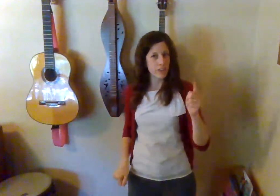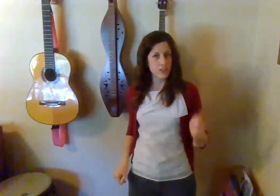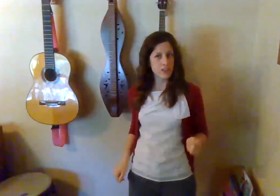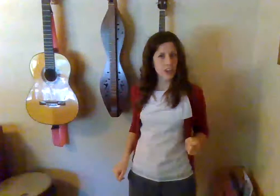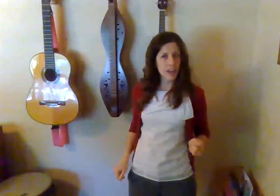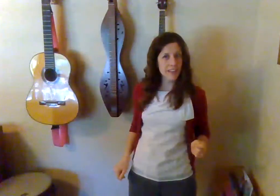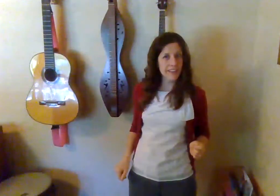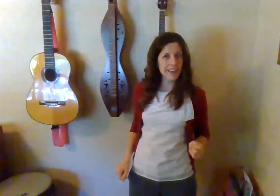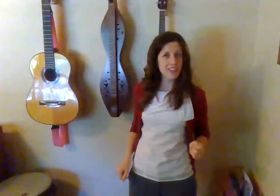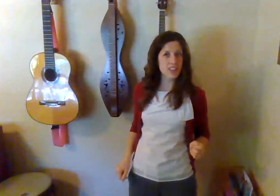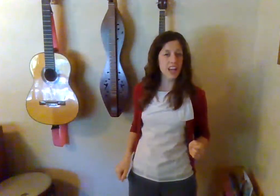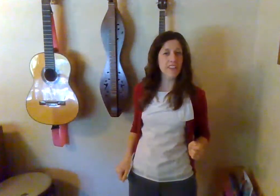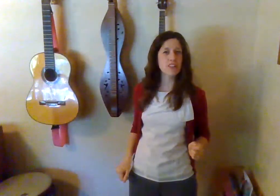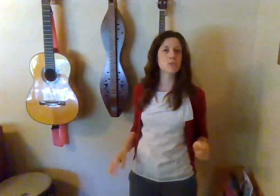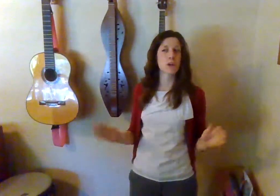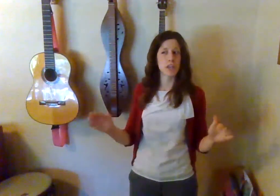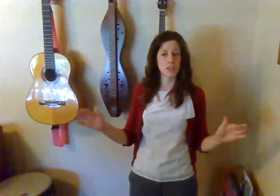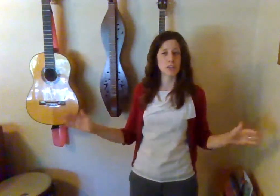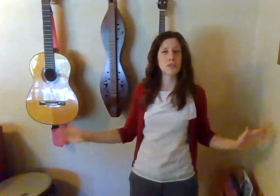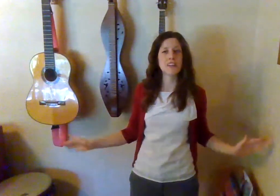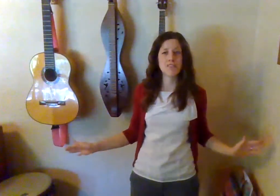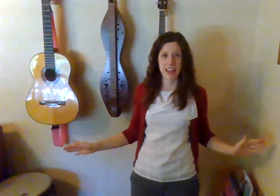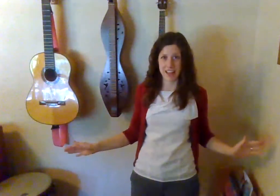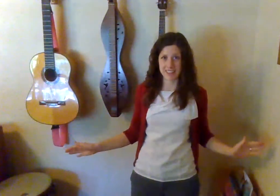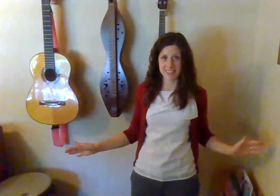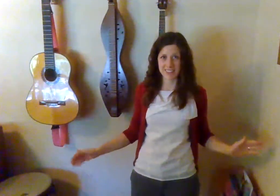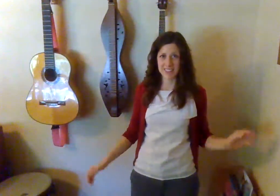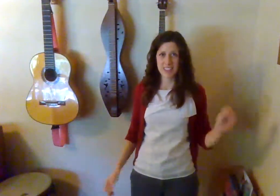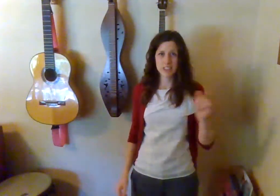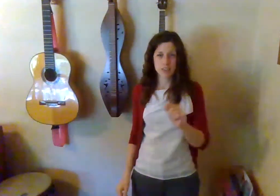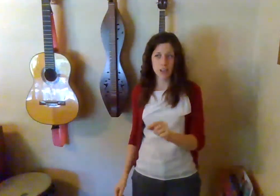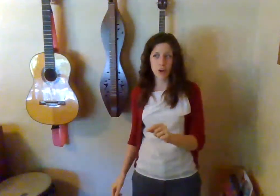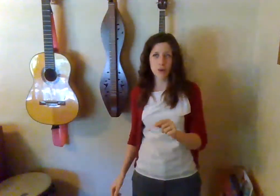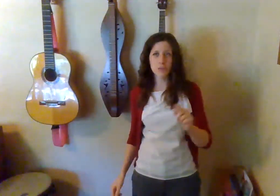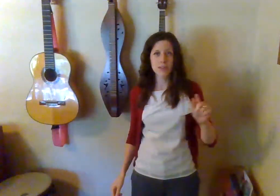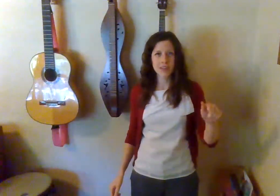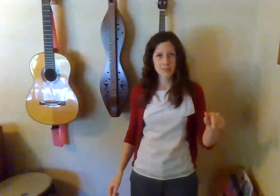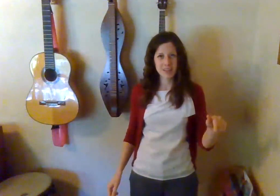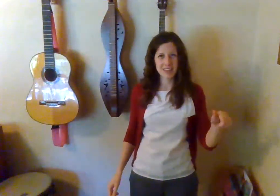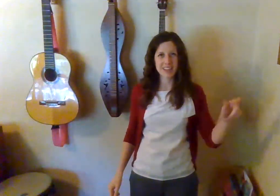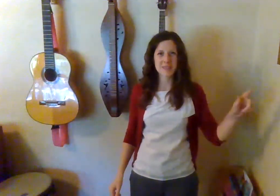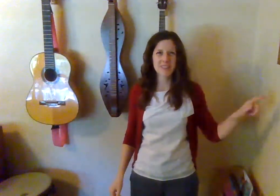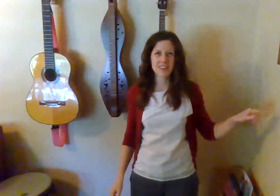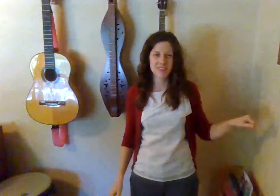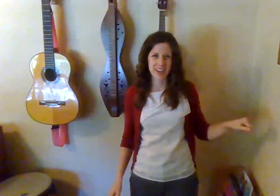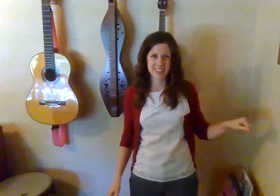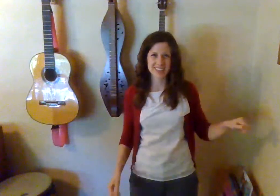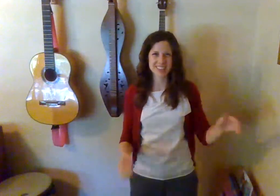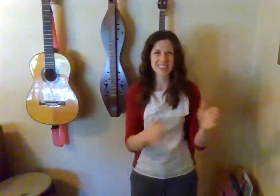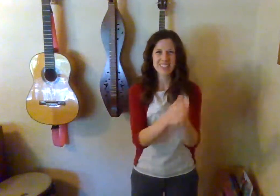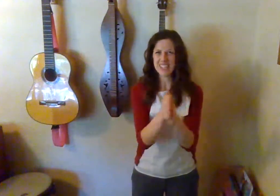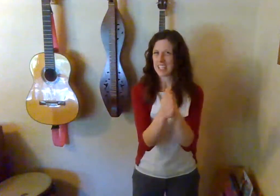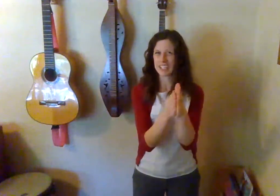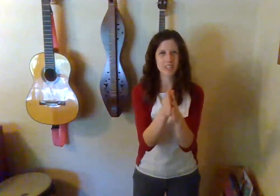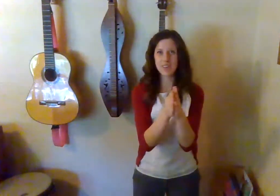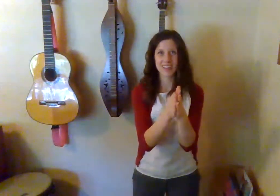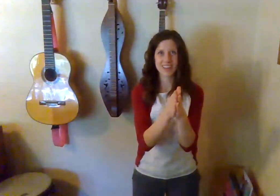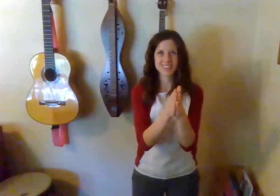those of y'all that like a challenge, we're going to do it fast. Slow. Medium. Fast. Here we go.